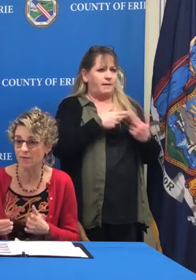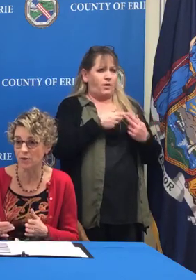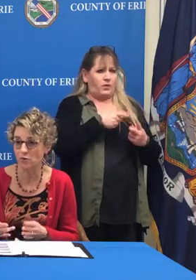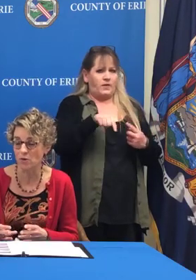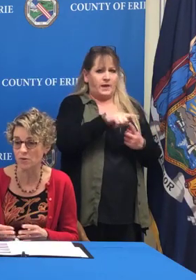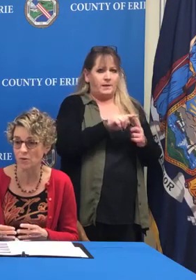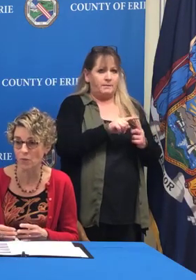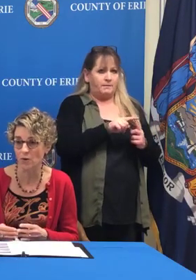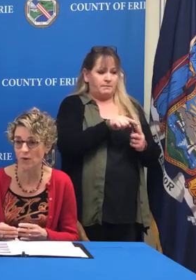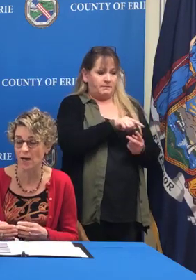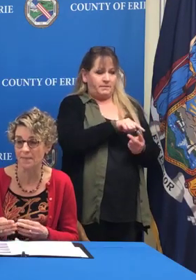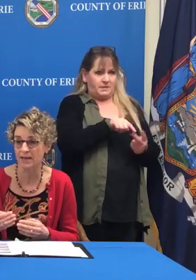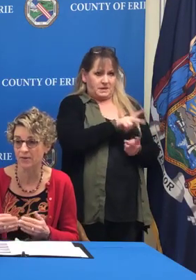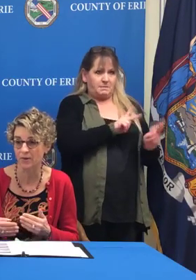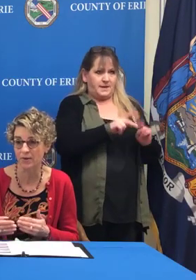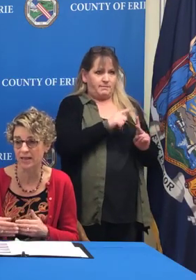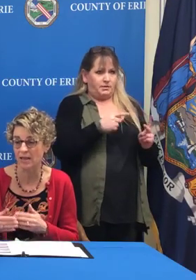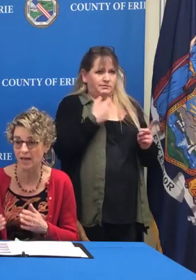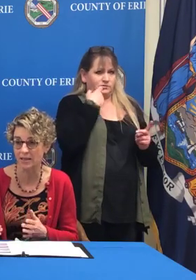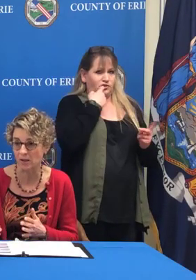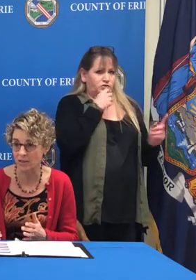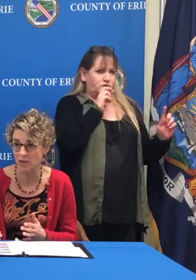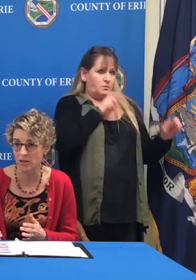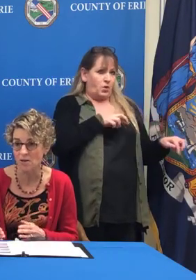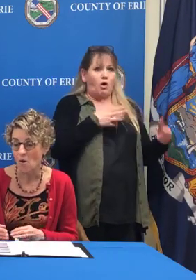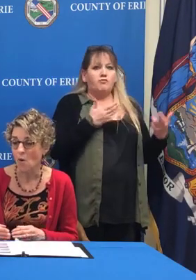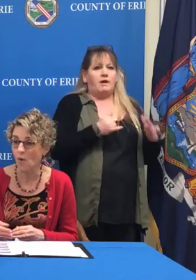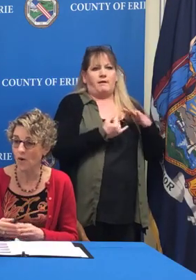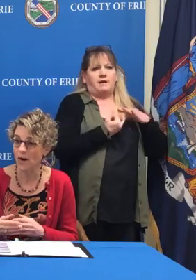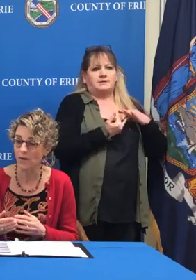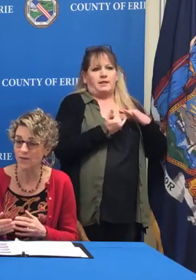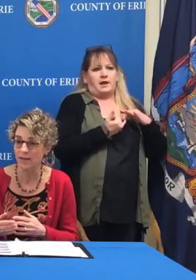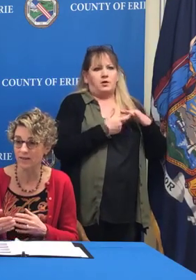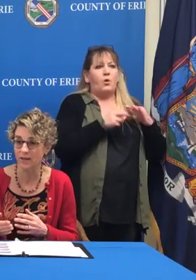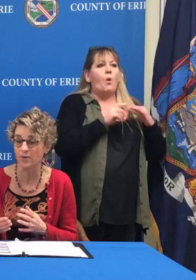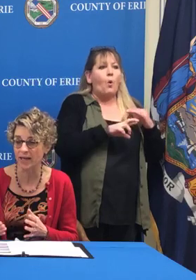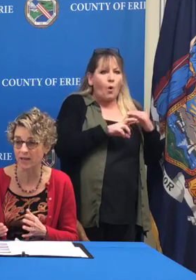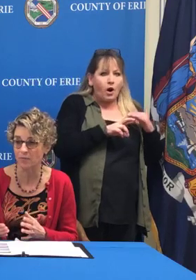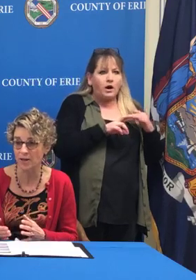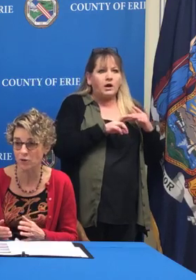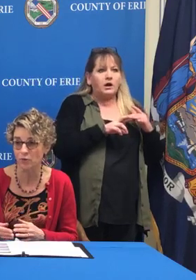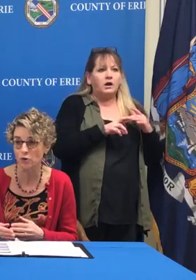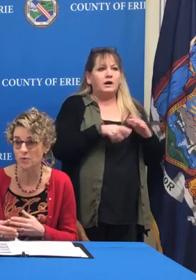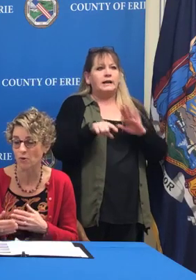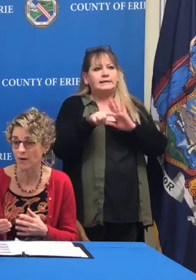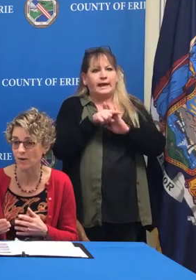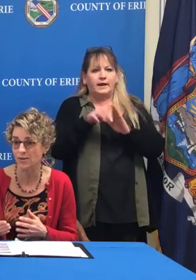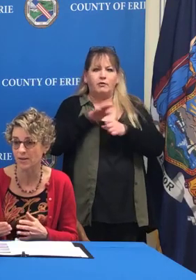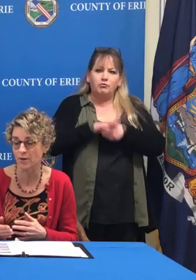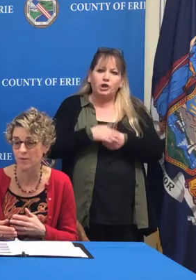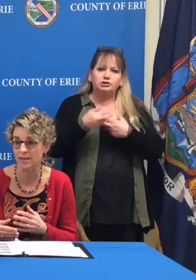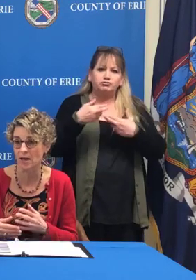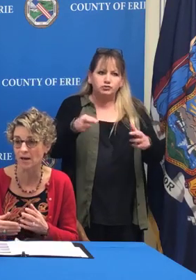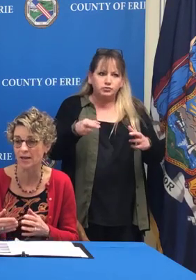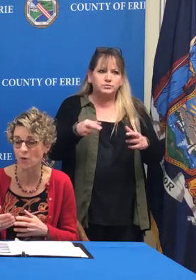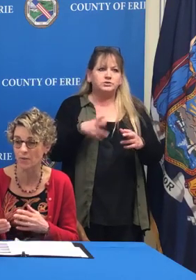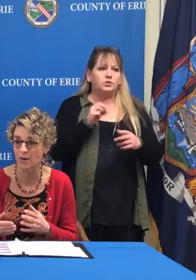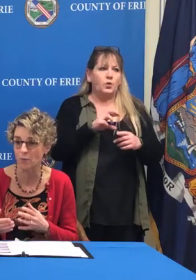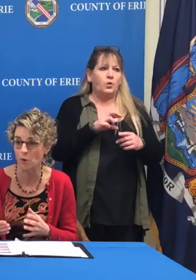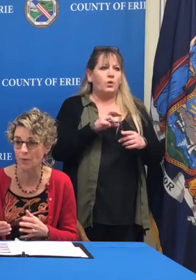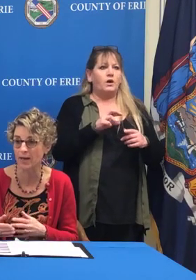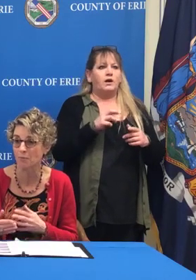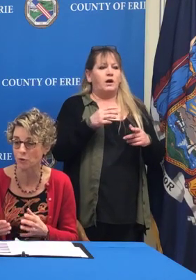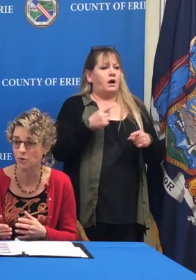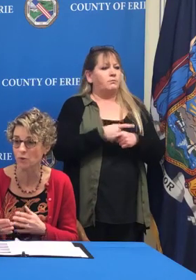those individuals were either in isolation or else in, negative pressure rooms, or else there was,